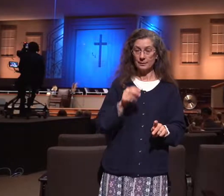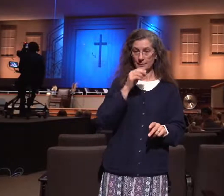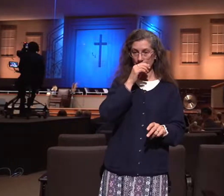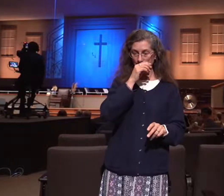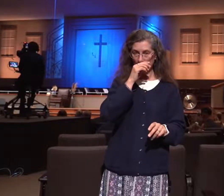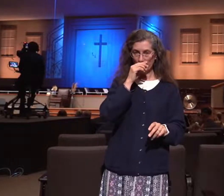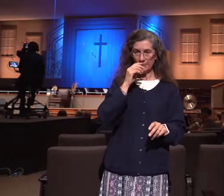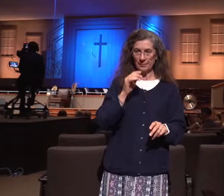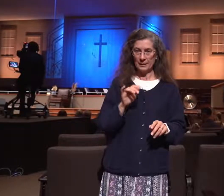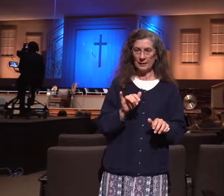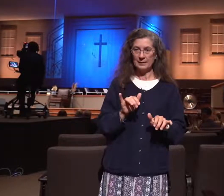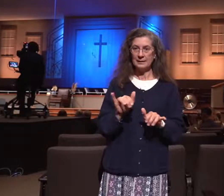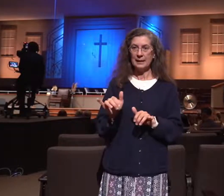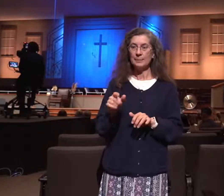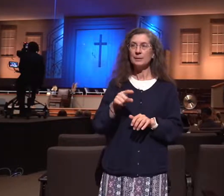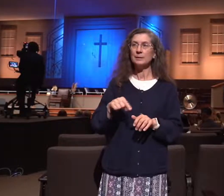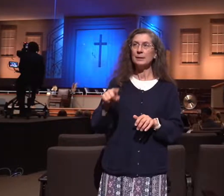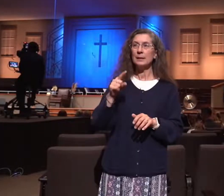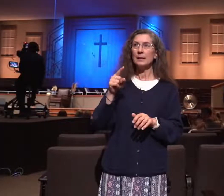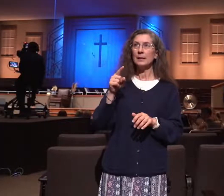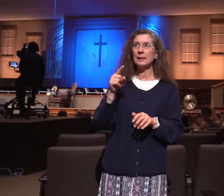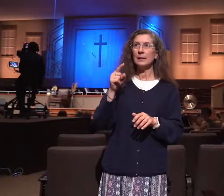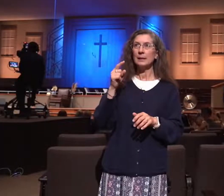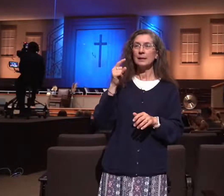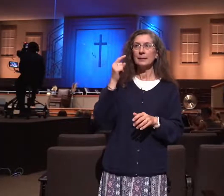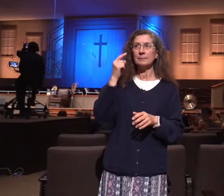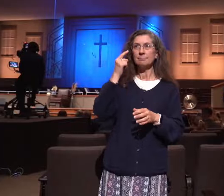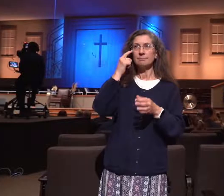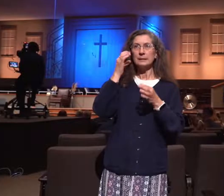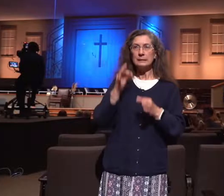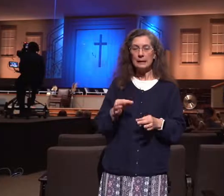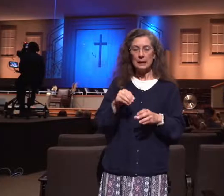according as he purposeth in his heart,